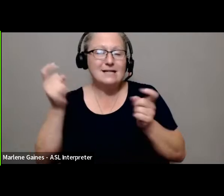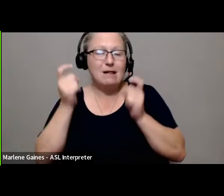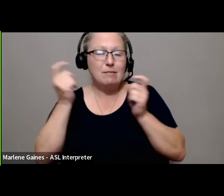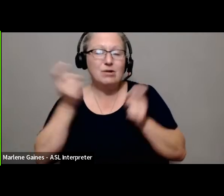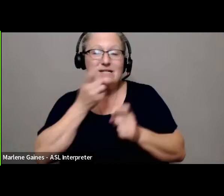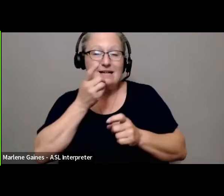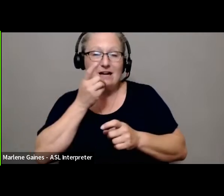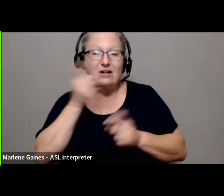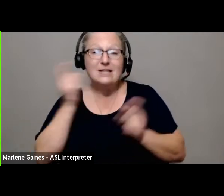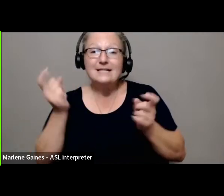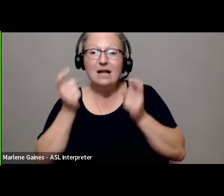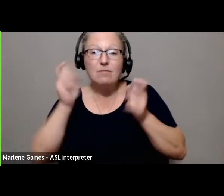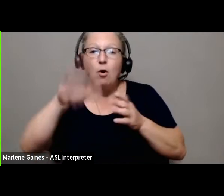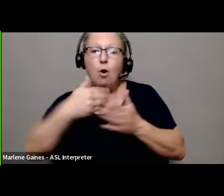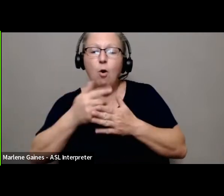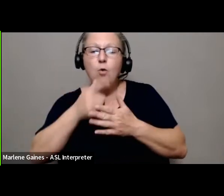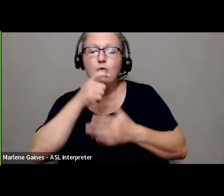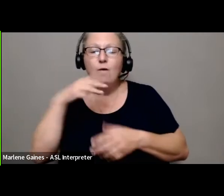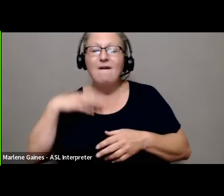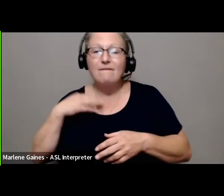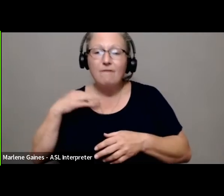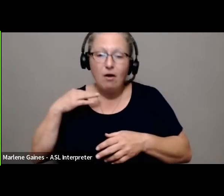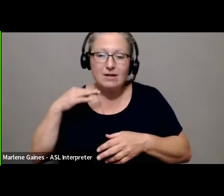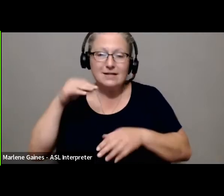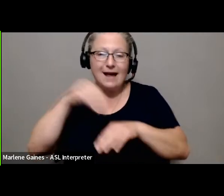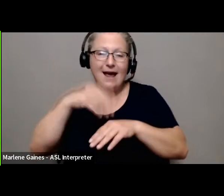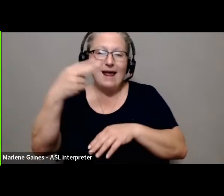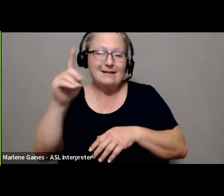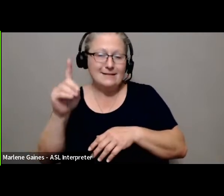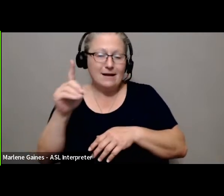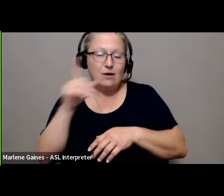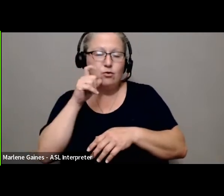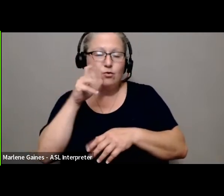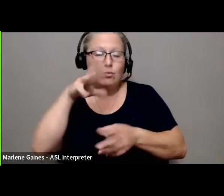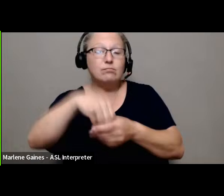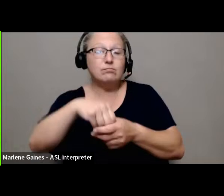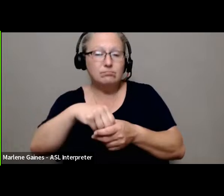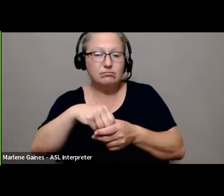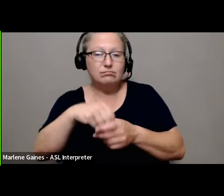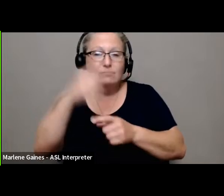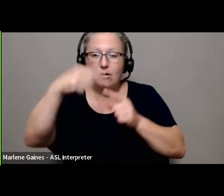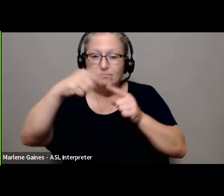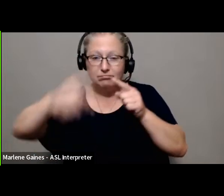and that was celebrating all the volunteers at Hillsdale that participate